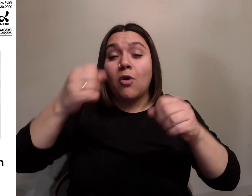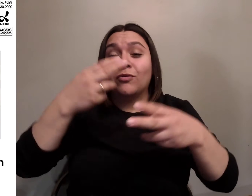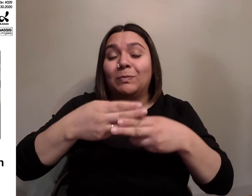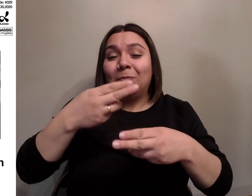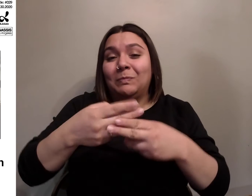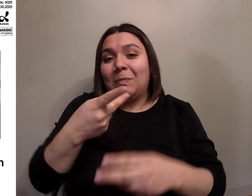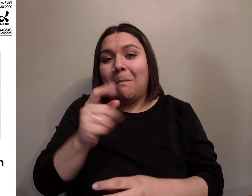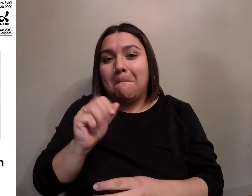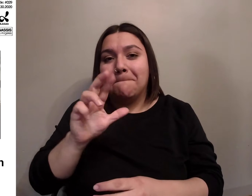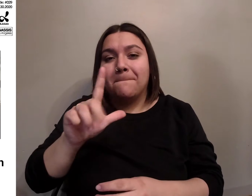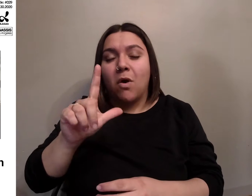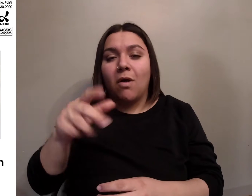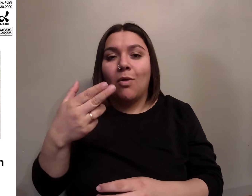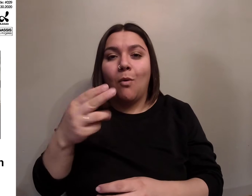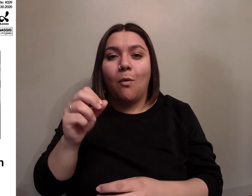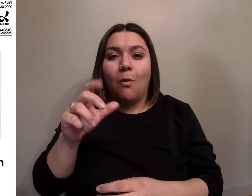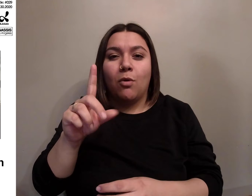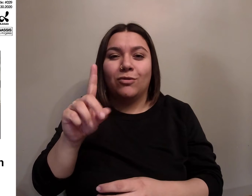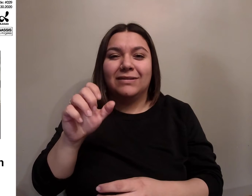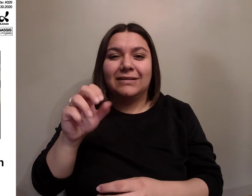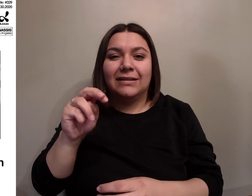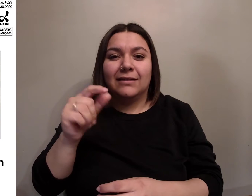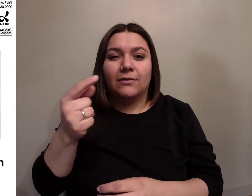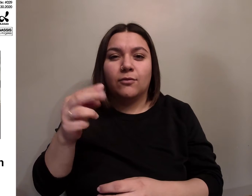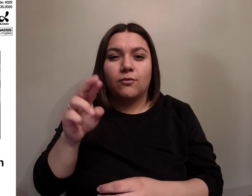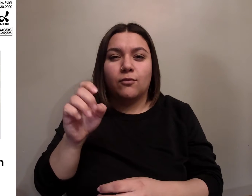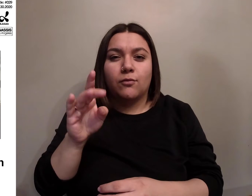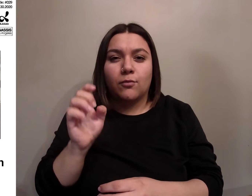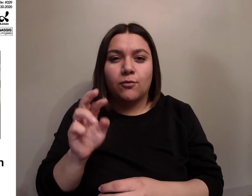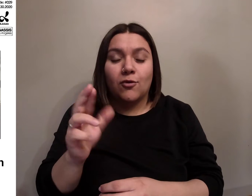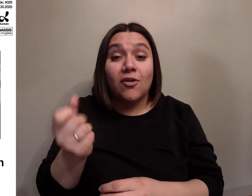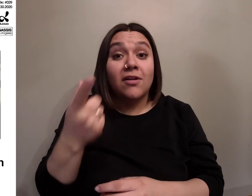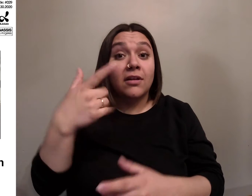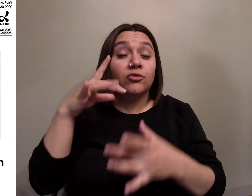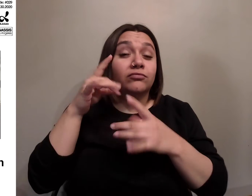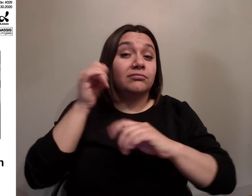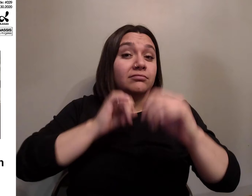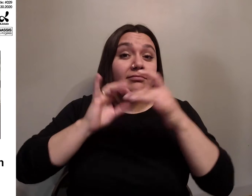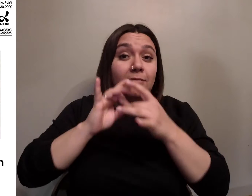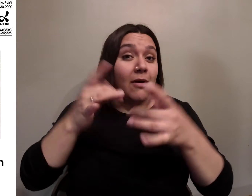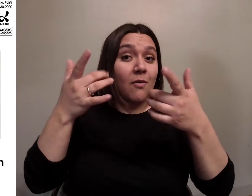shifting paradigms in the era of social distancing.